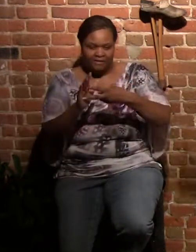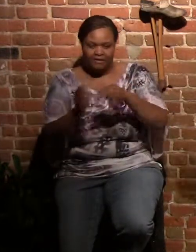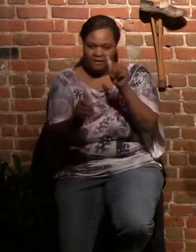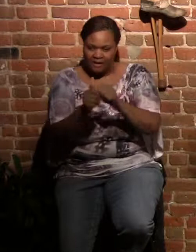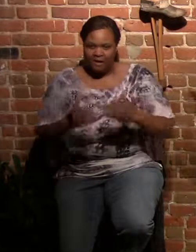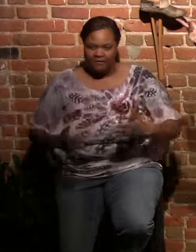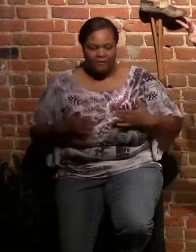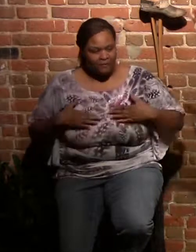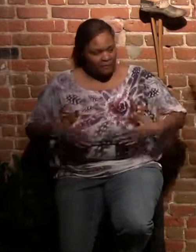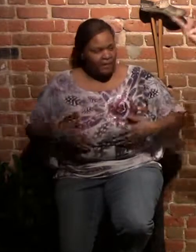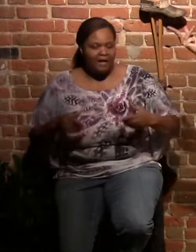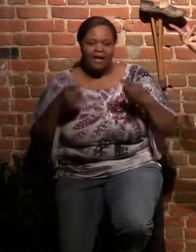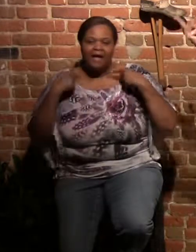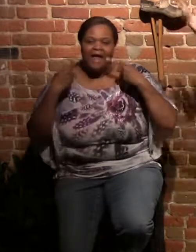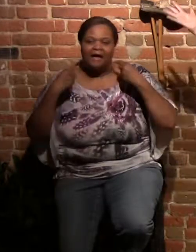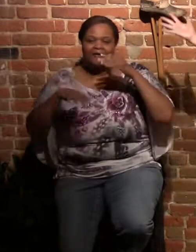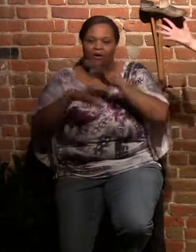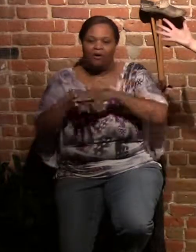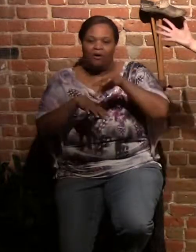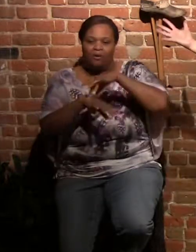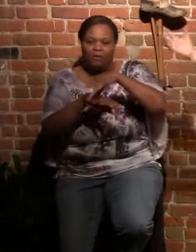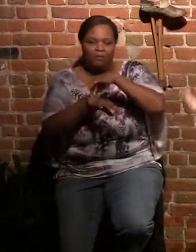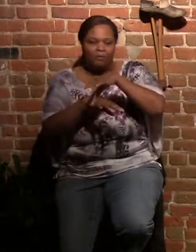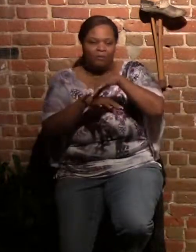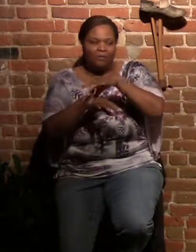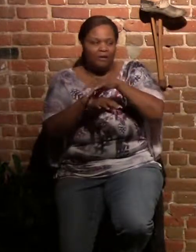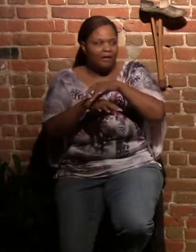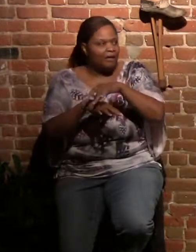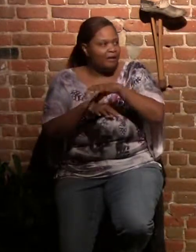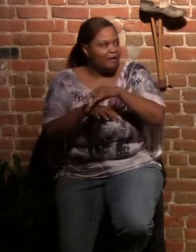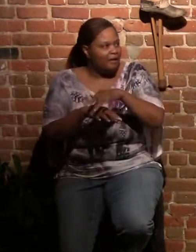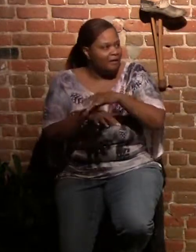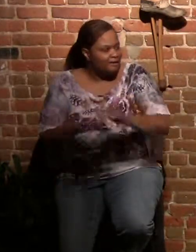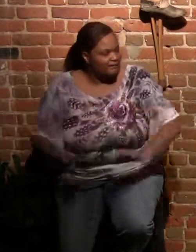Everybody Laughing on Planet Earth.